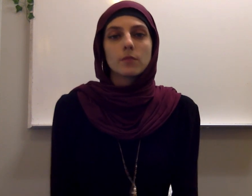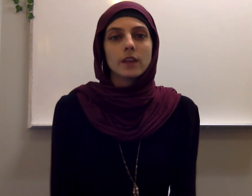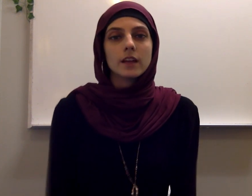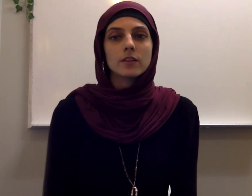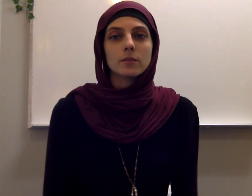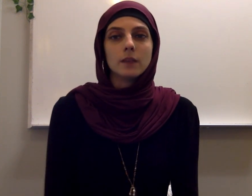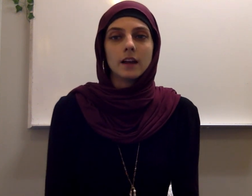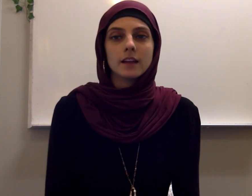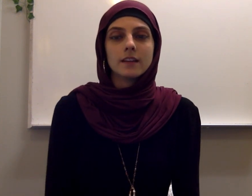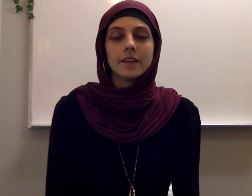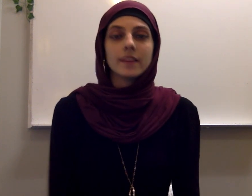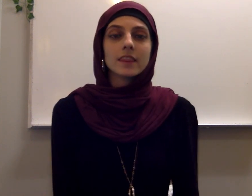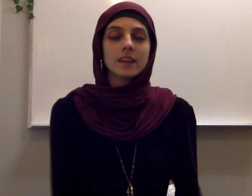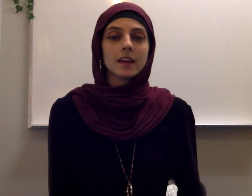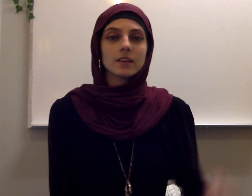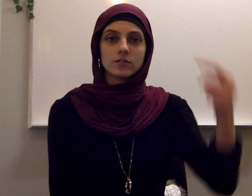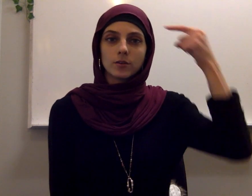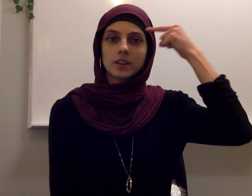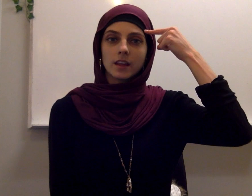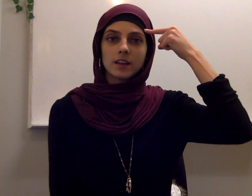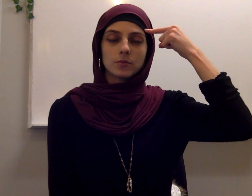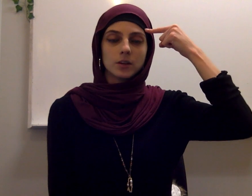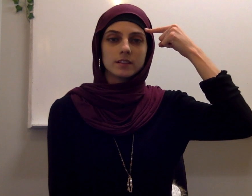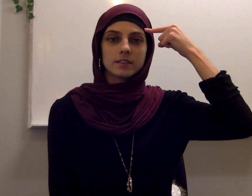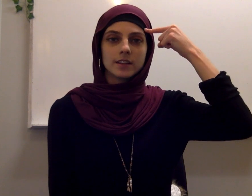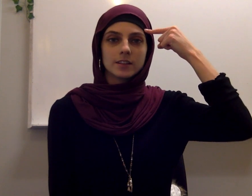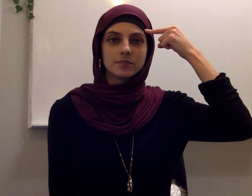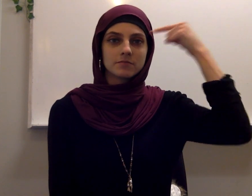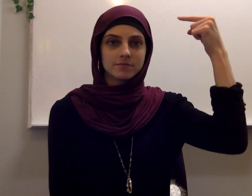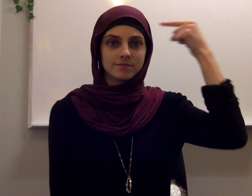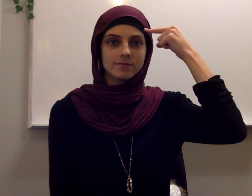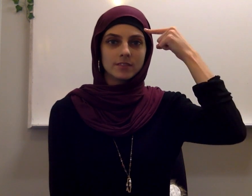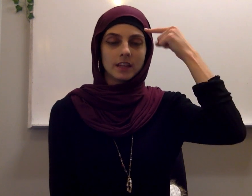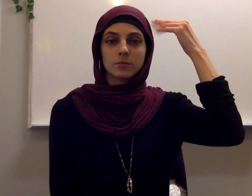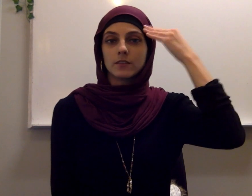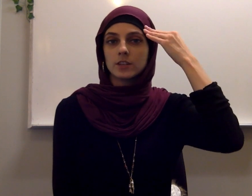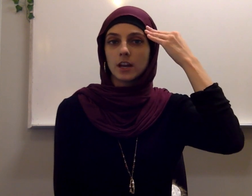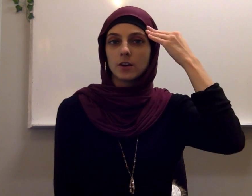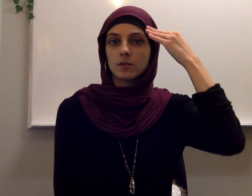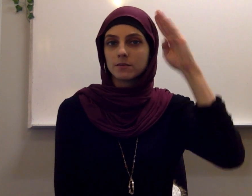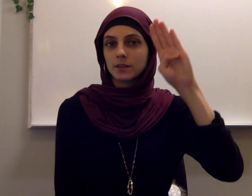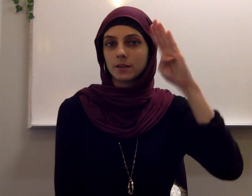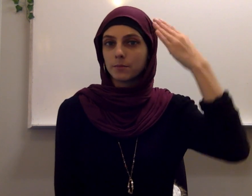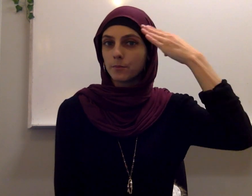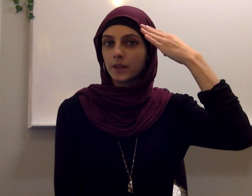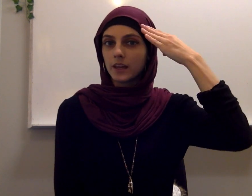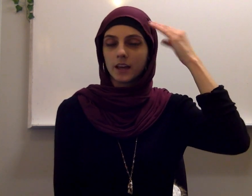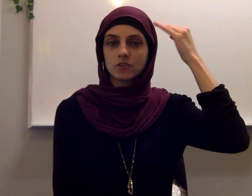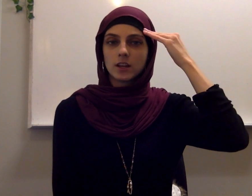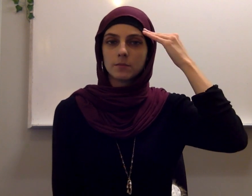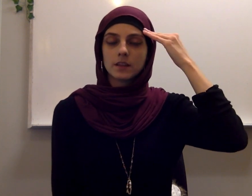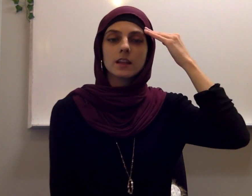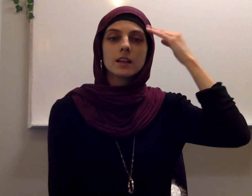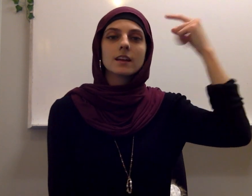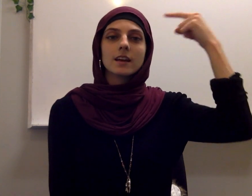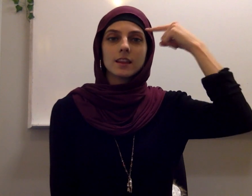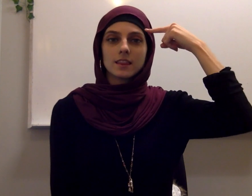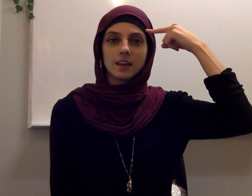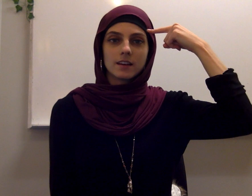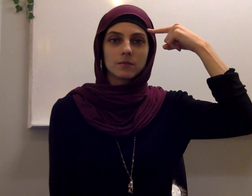Brain or mind, and then think. So think is once. Think. So we have know with a B hand shape. Think is